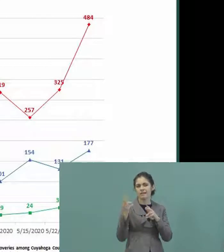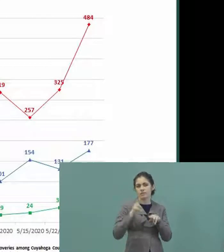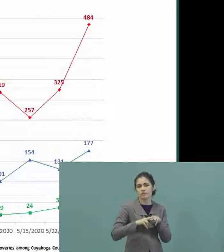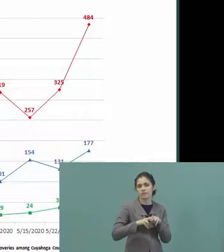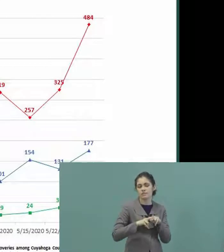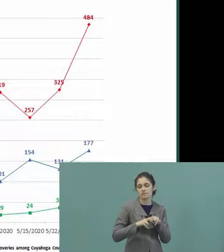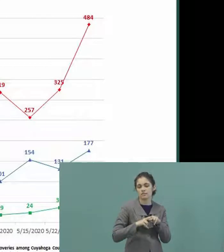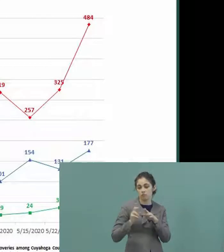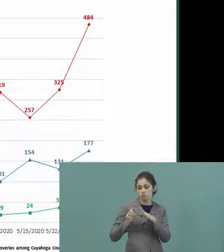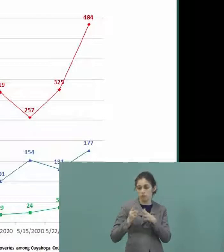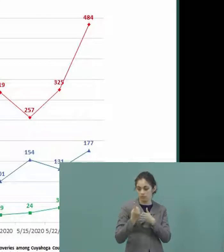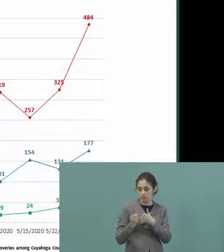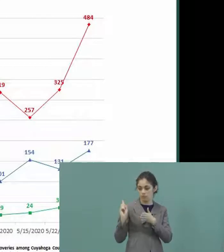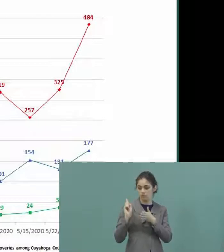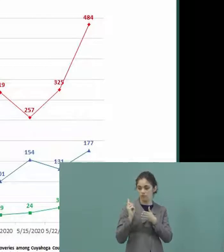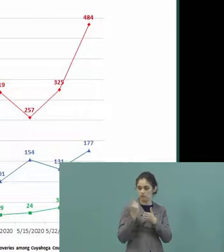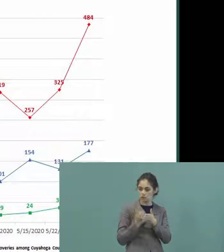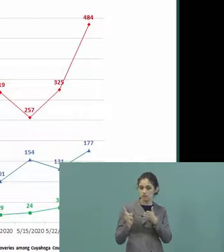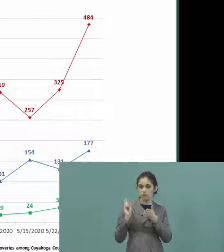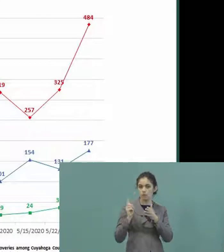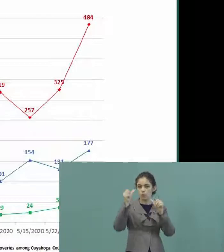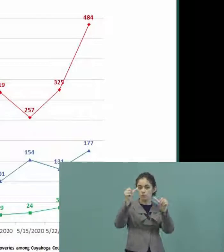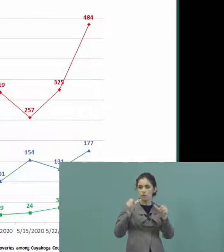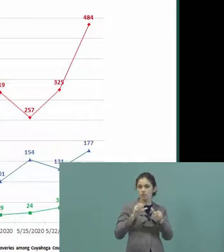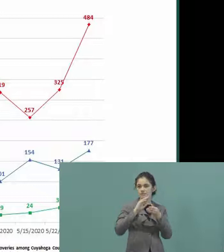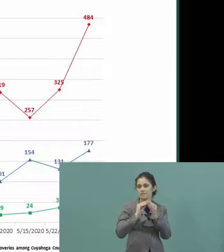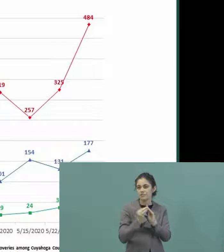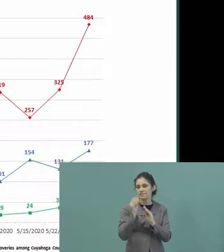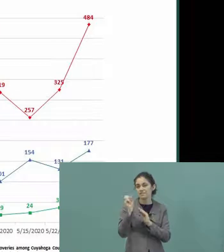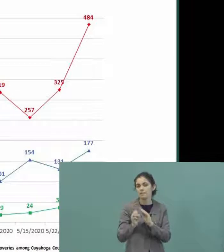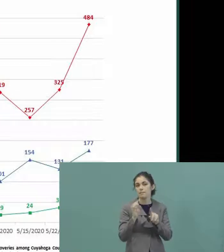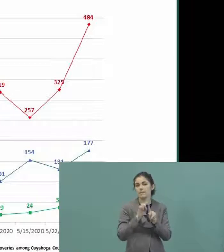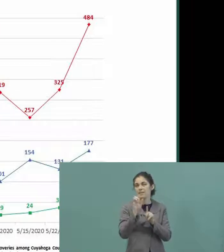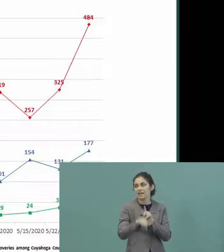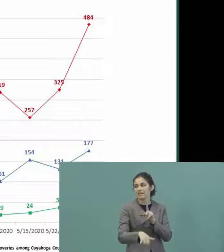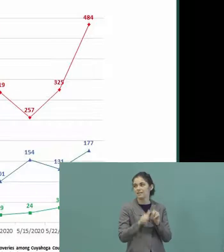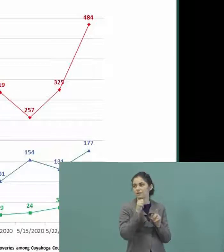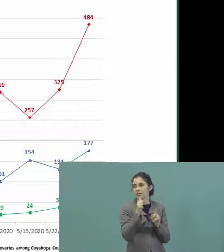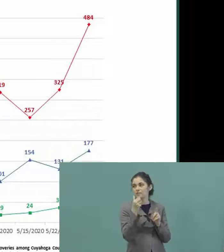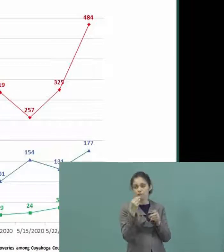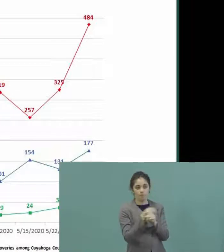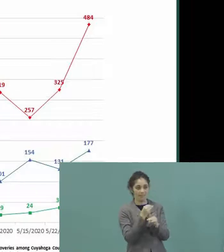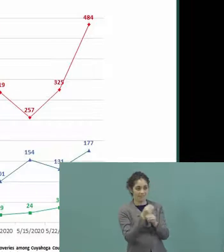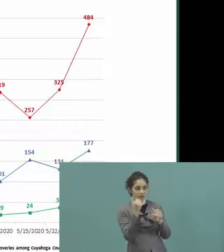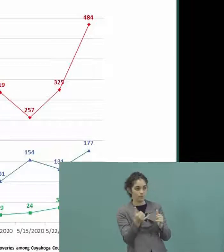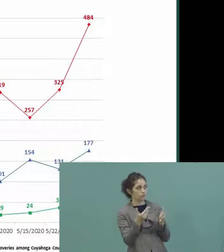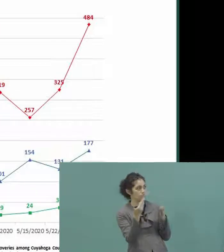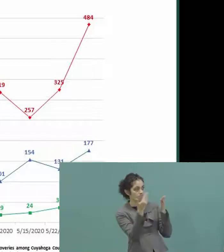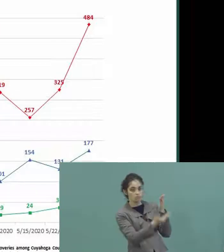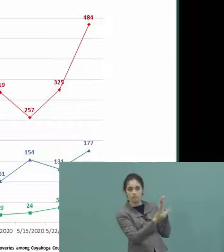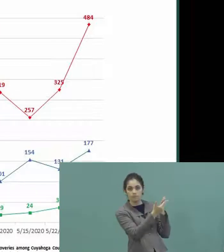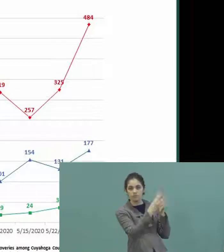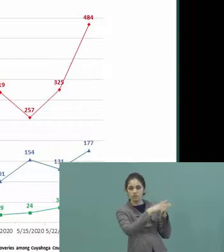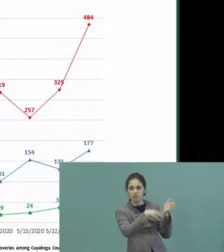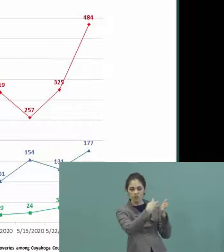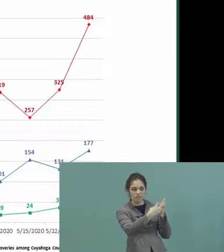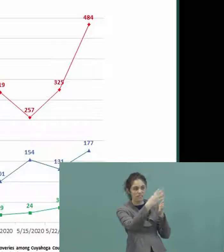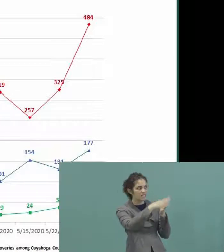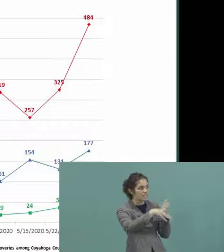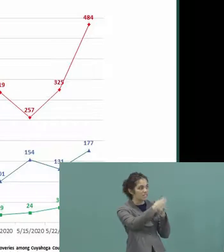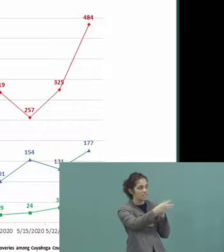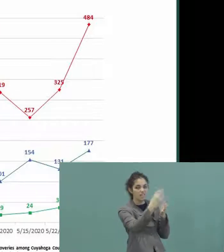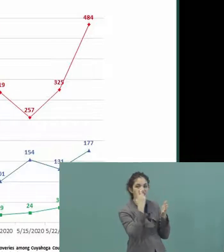had since the prior week, which we always post the numbers, but this doesn't, you don't have to do the math now. And graphically you can